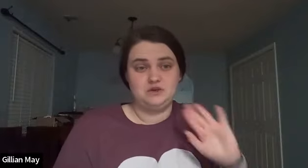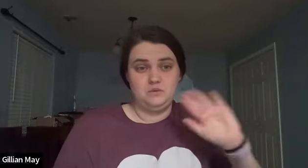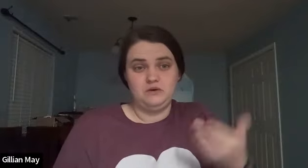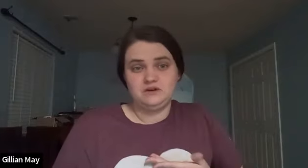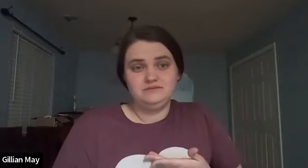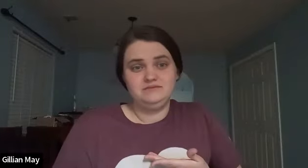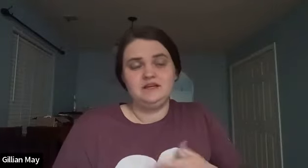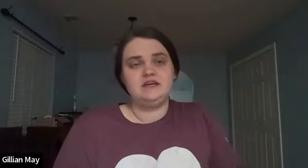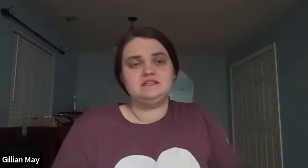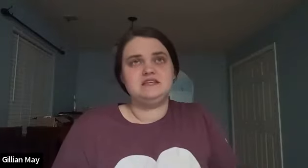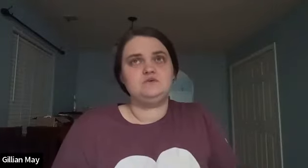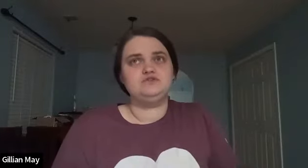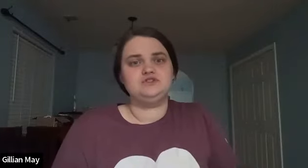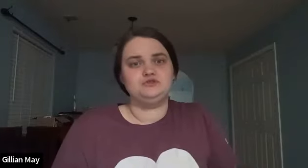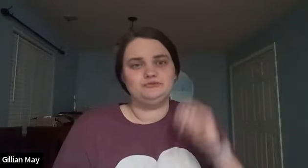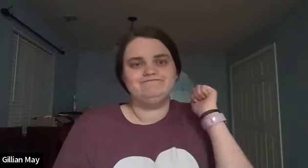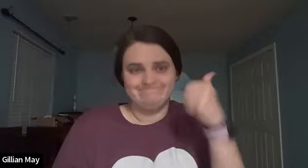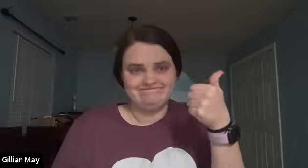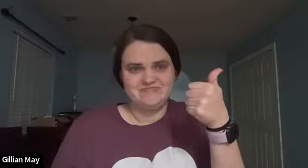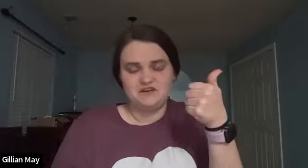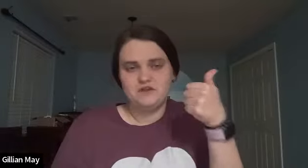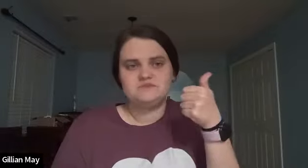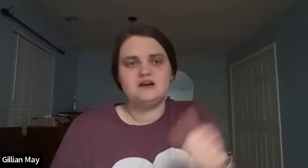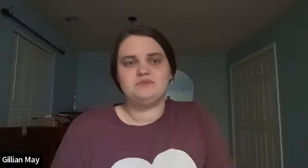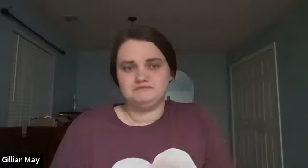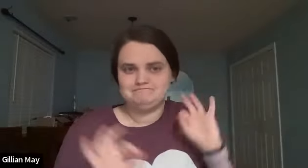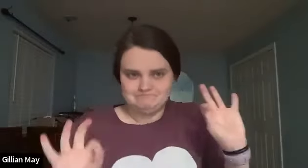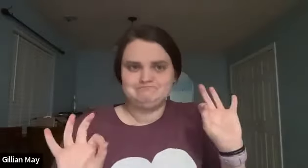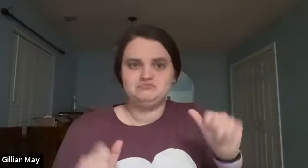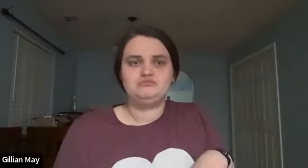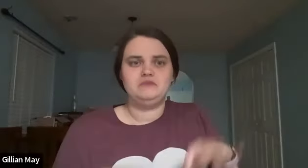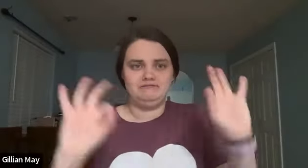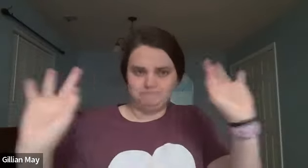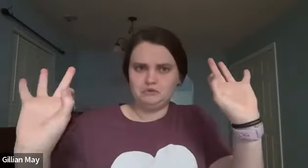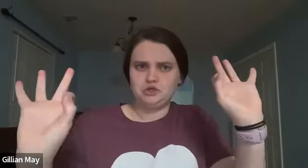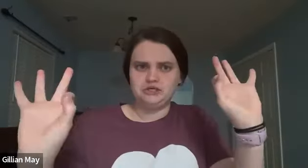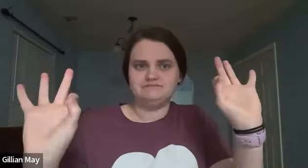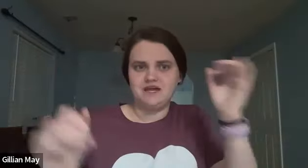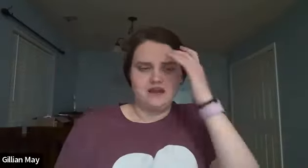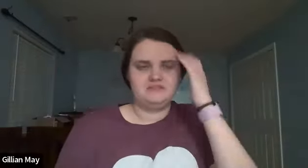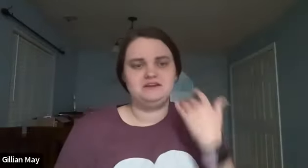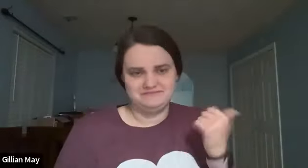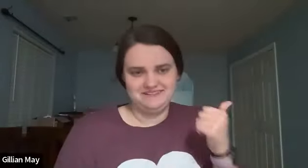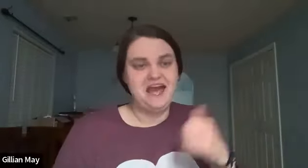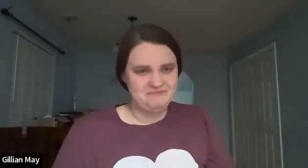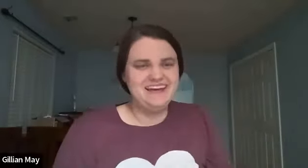you're welcome is they will do like a thumbs up or like we're good, that kind of thing. Yeah.